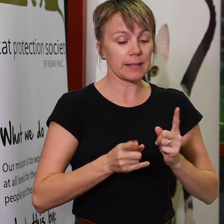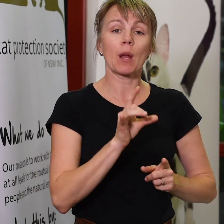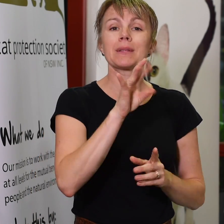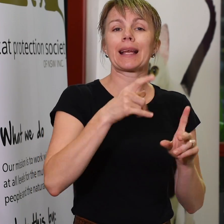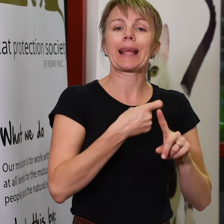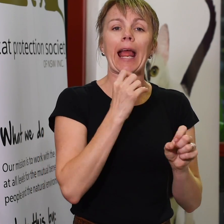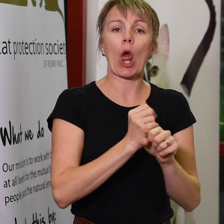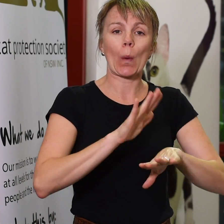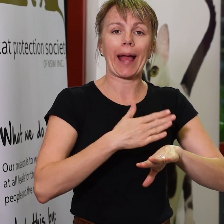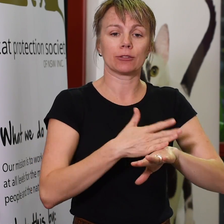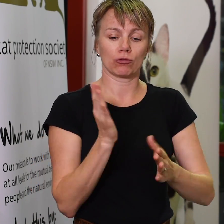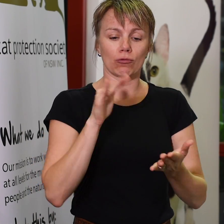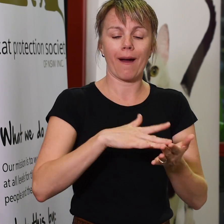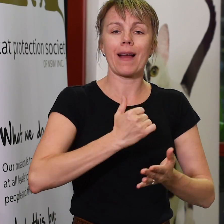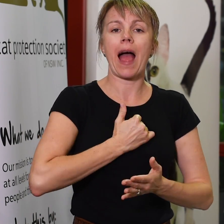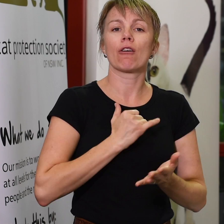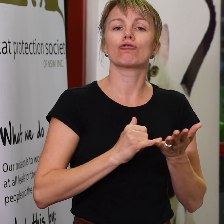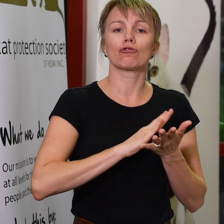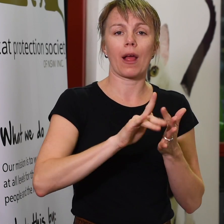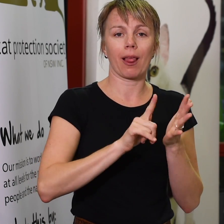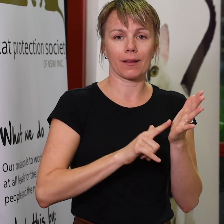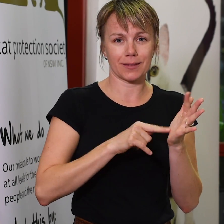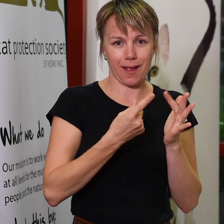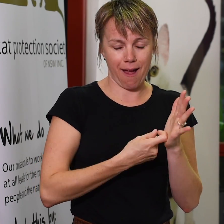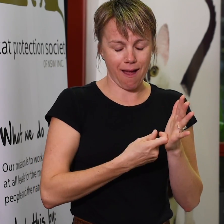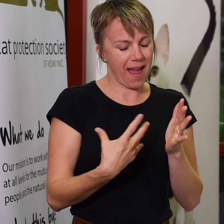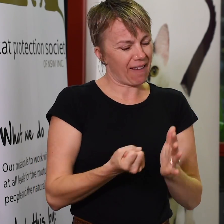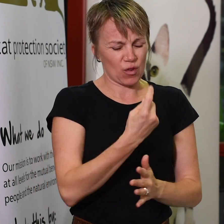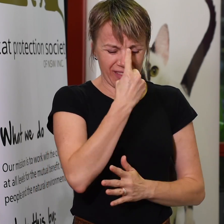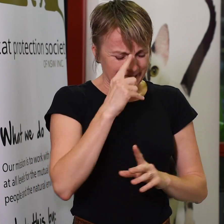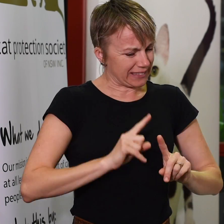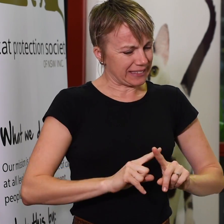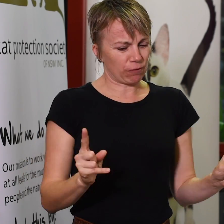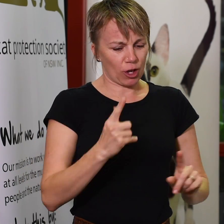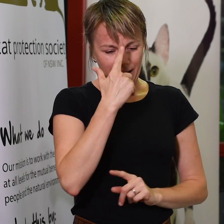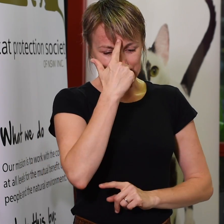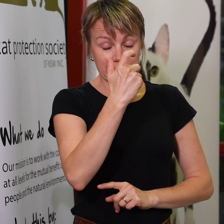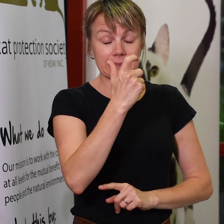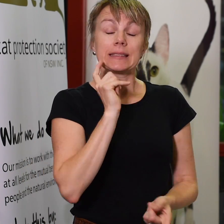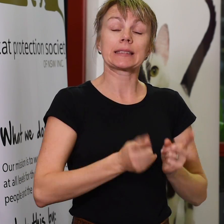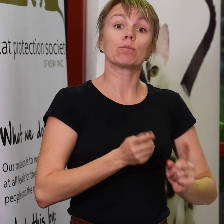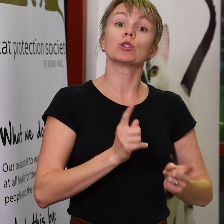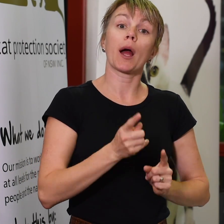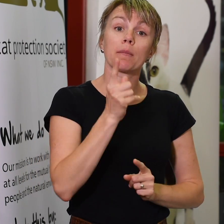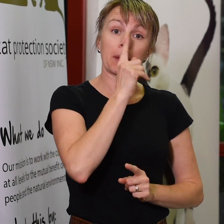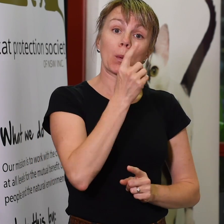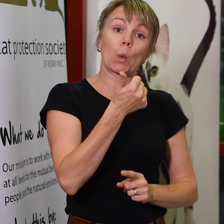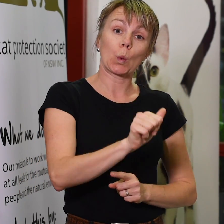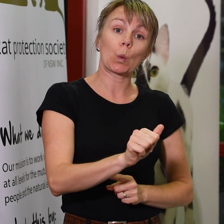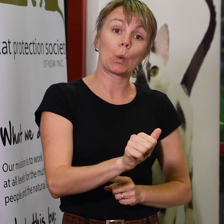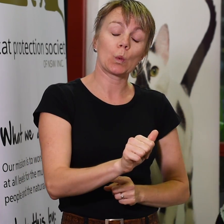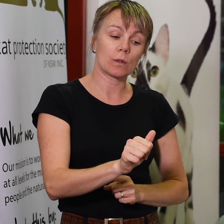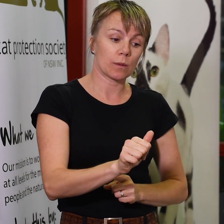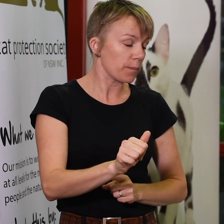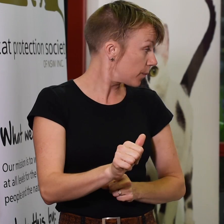shelter, and you have to think outside the box of what their litter tray should be. We've actually had people use the,